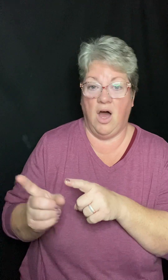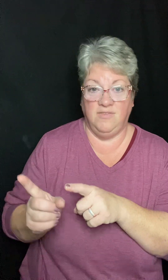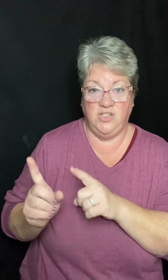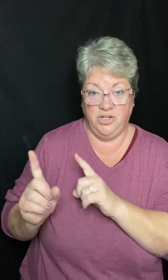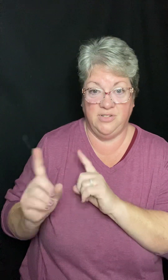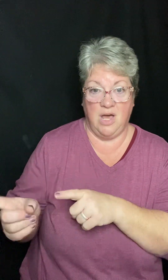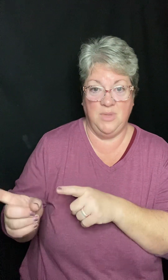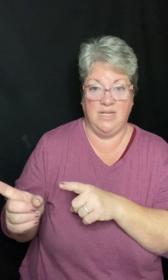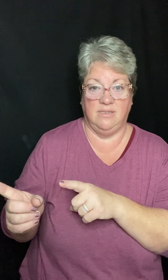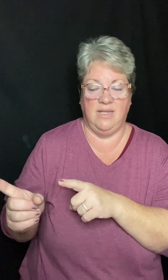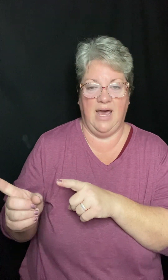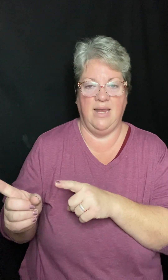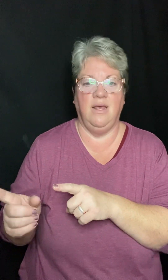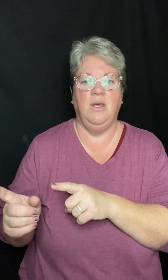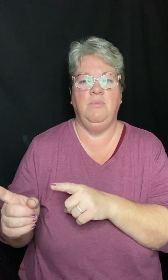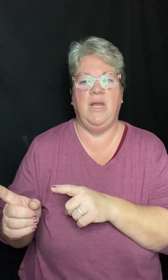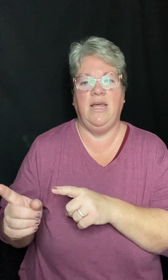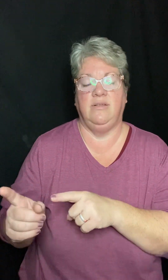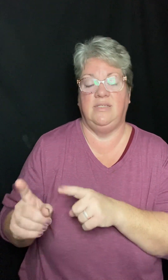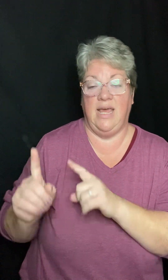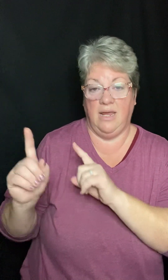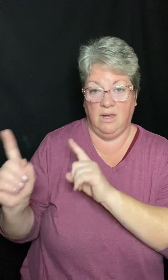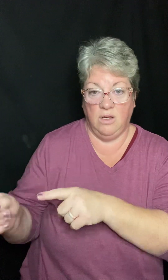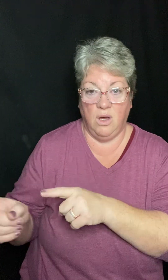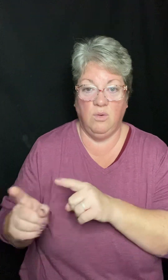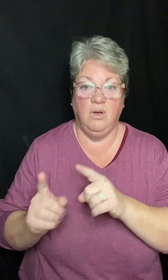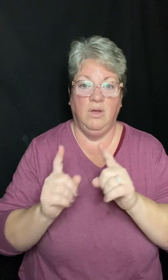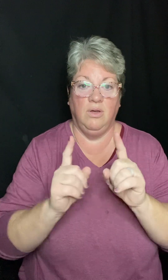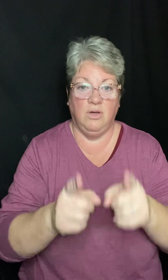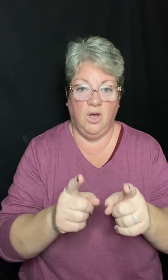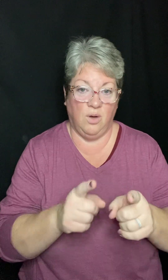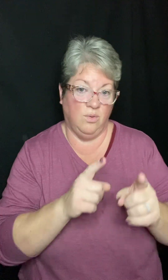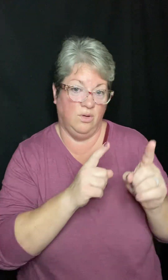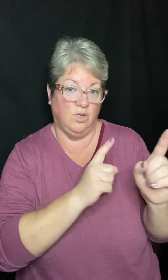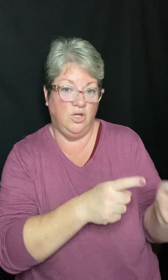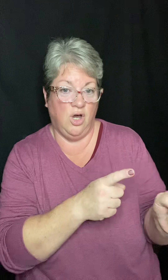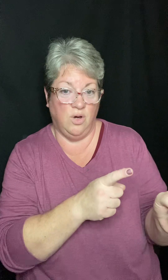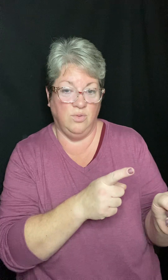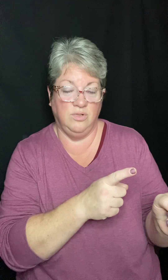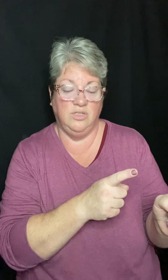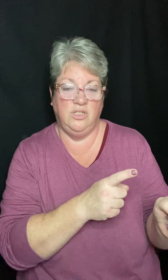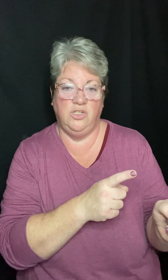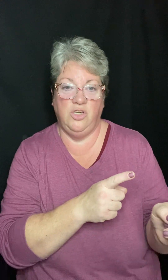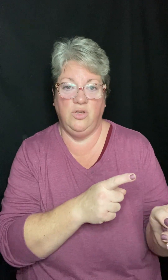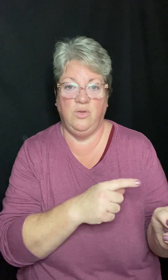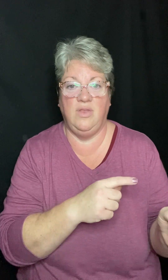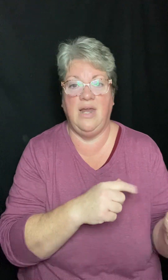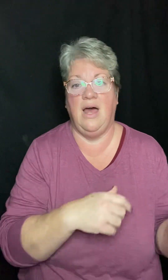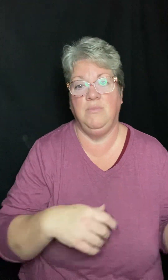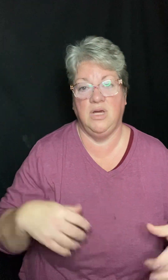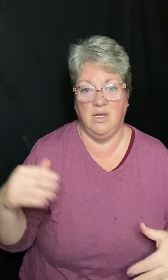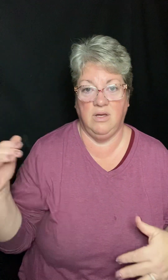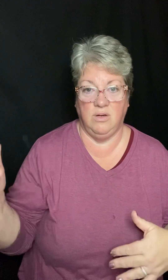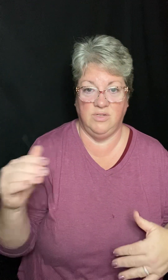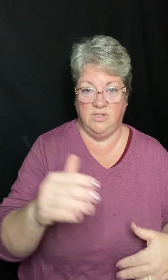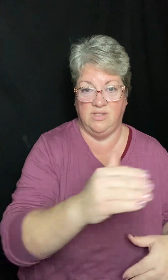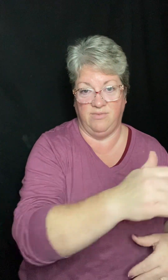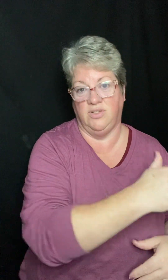to your dominant side. But I could say go, go, go to show you that I'm going to go to several